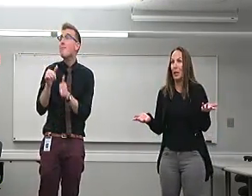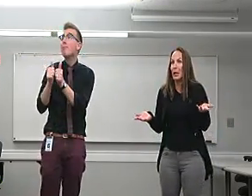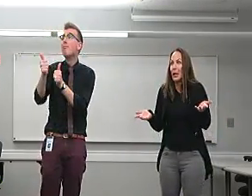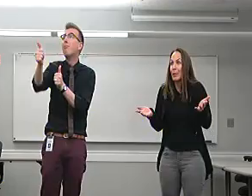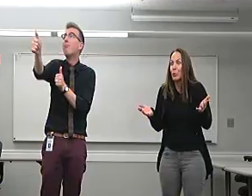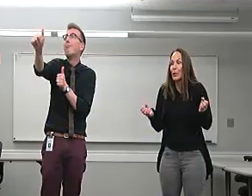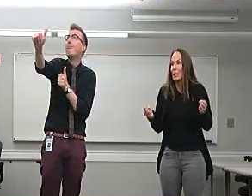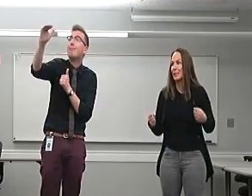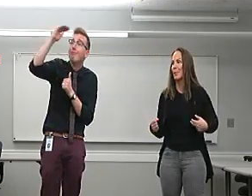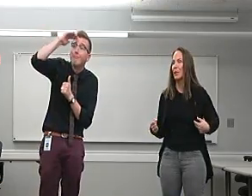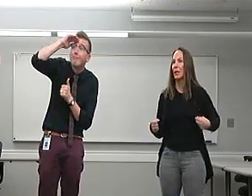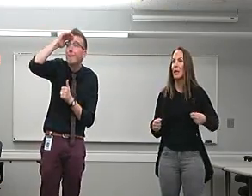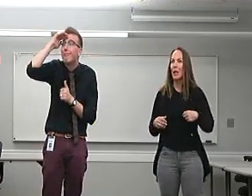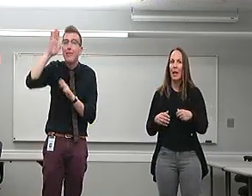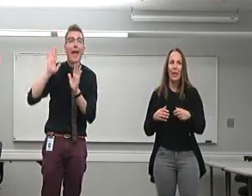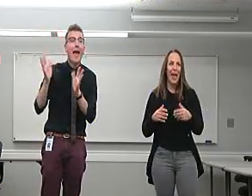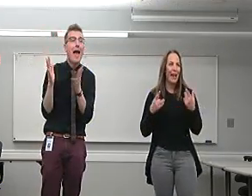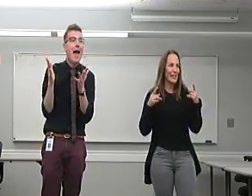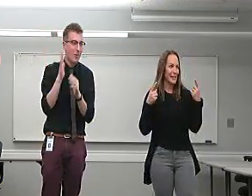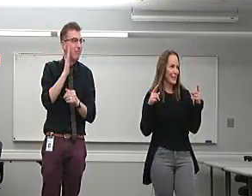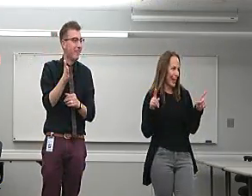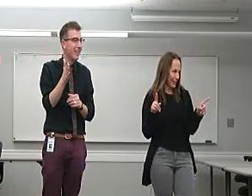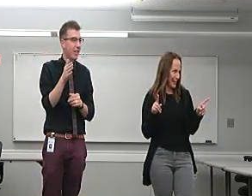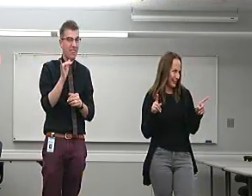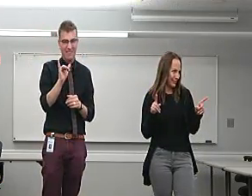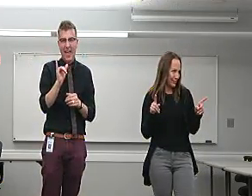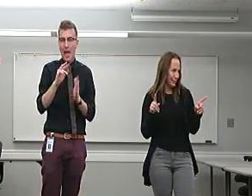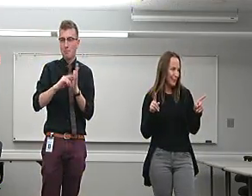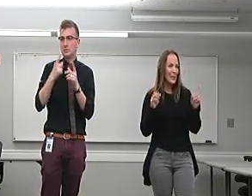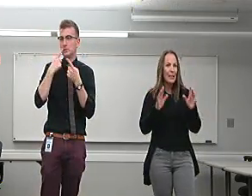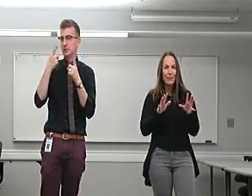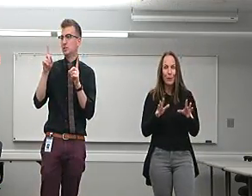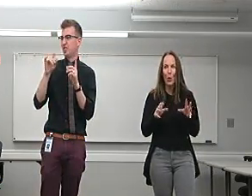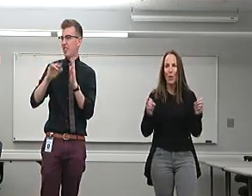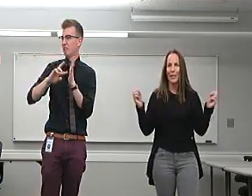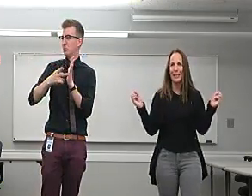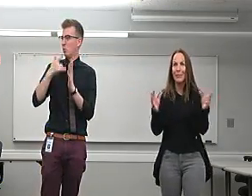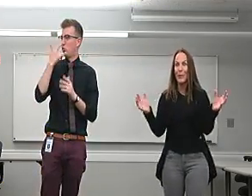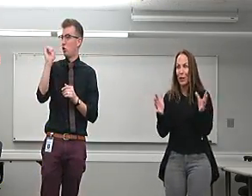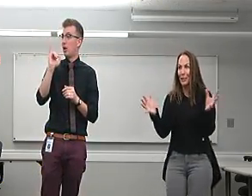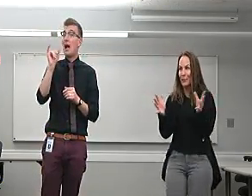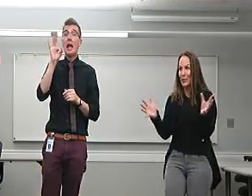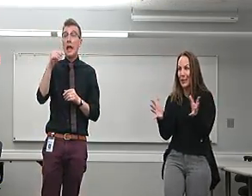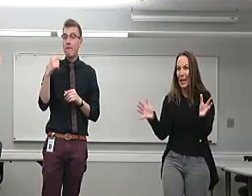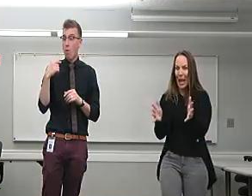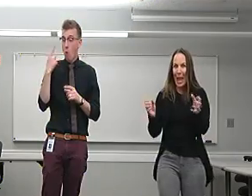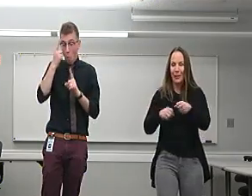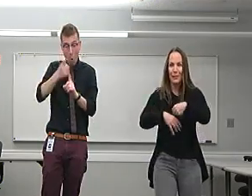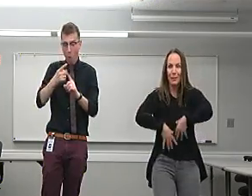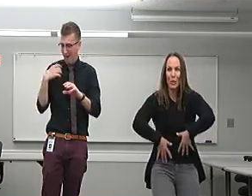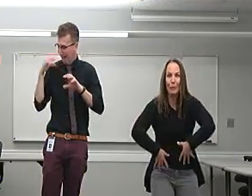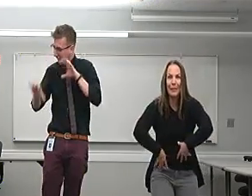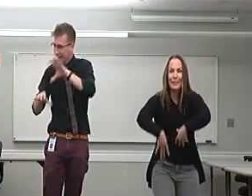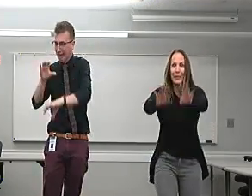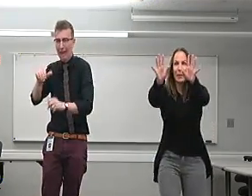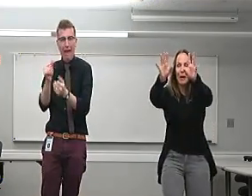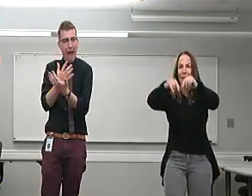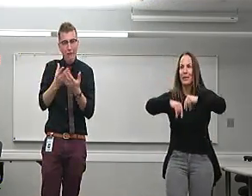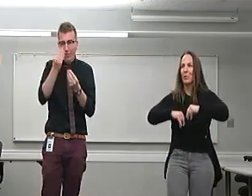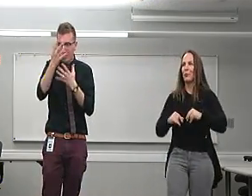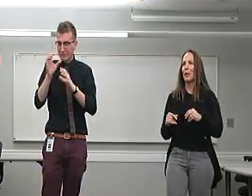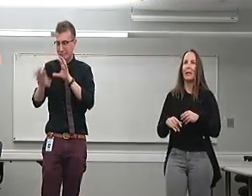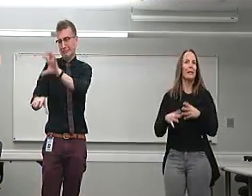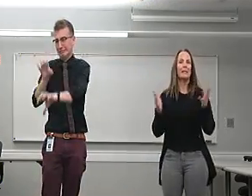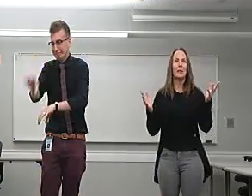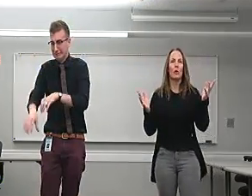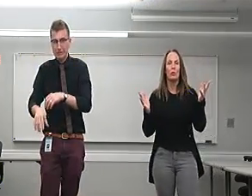it's something that is success. If the goal is give my child everything, and set them out, set them free, and see what you